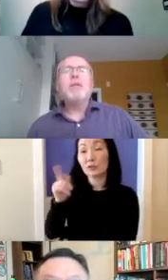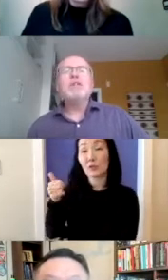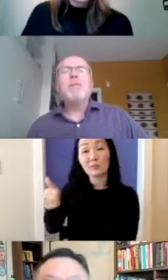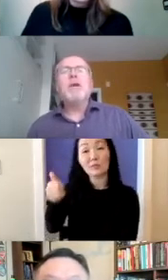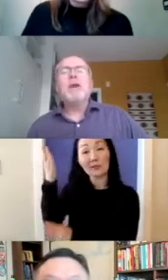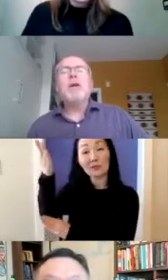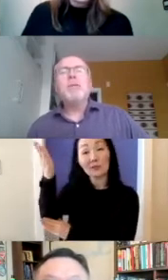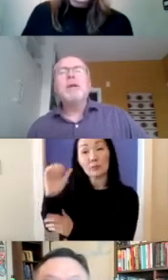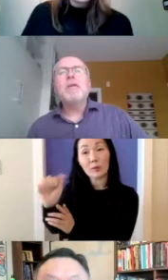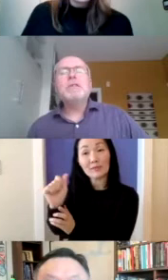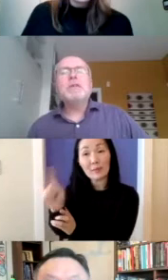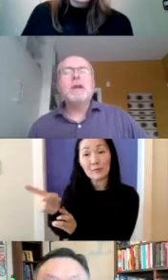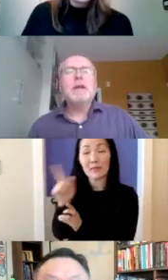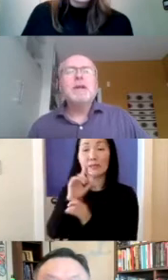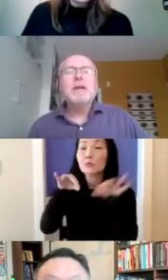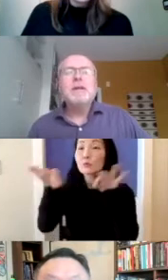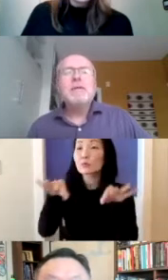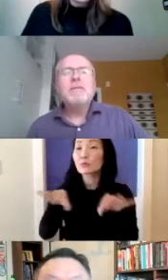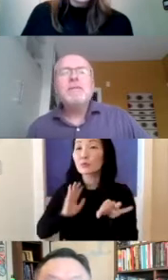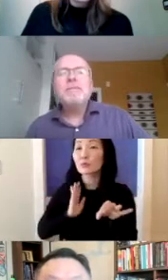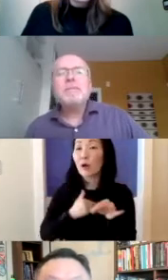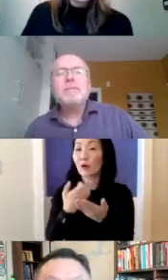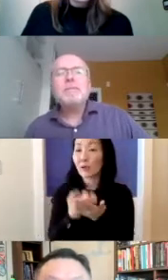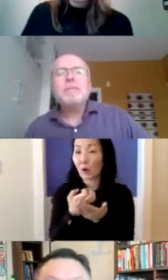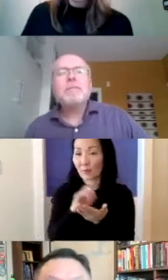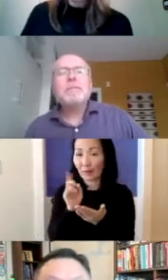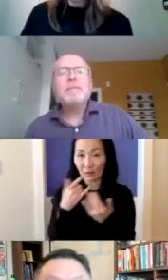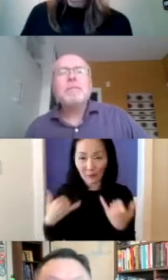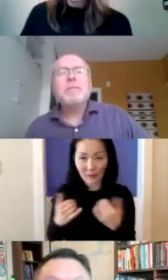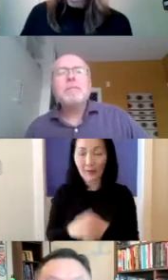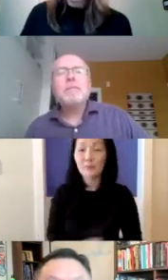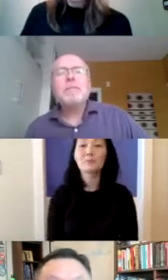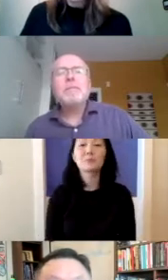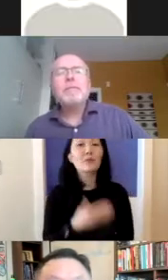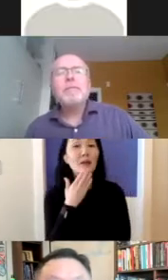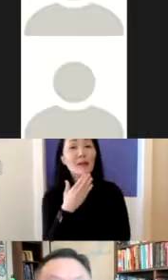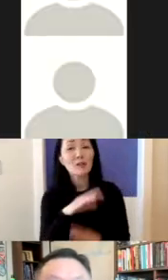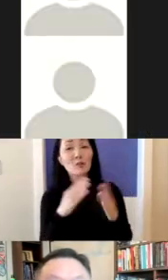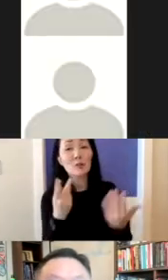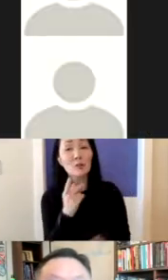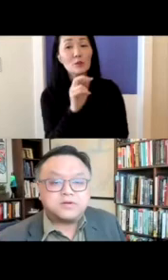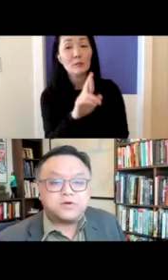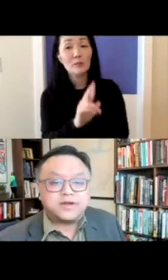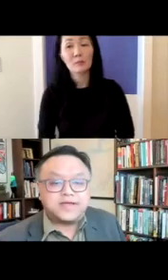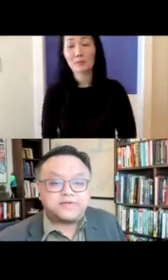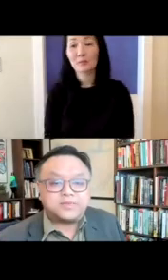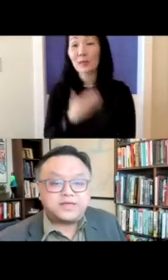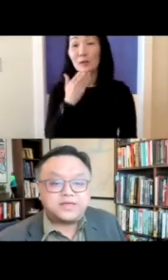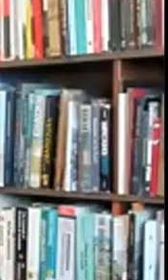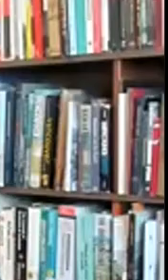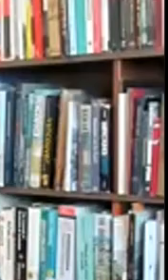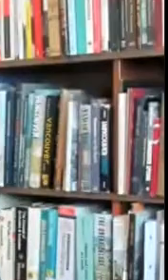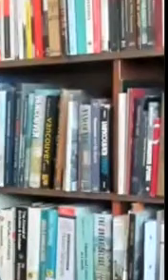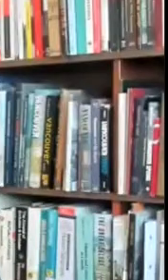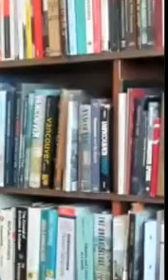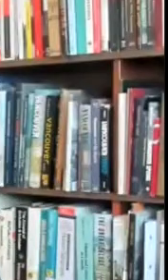on the shape of our economy. Over to you, Andy. Thank you so much, Peter, and good morning, everybody,